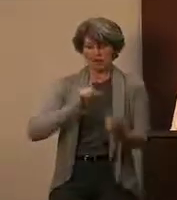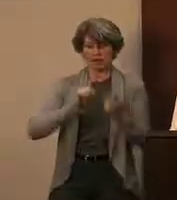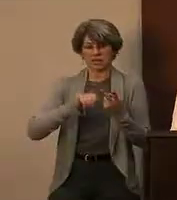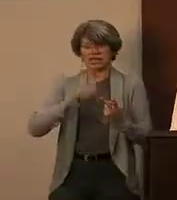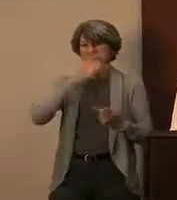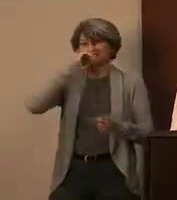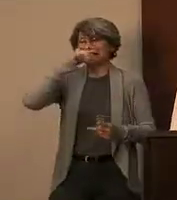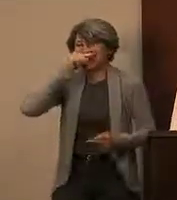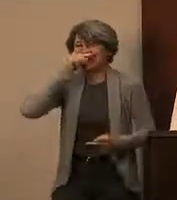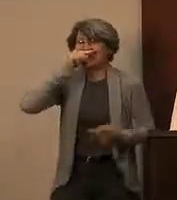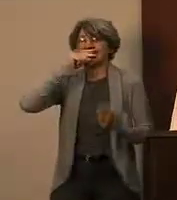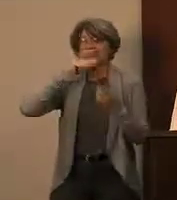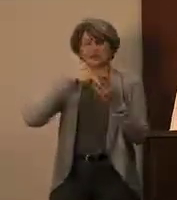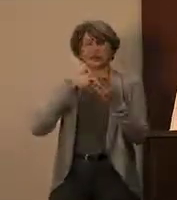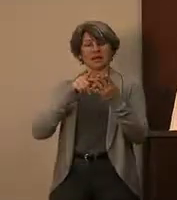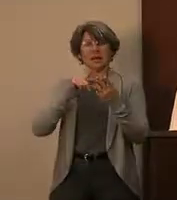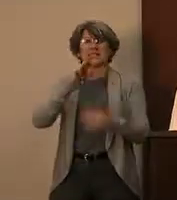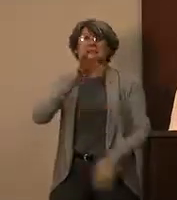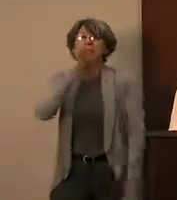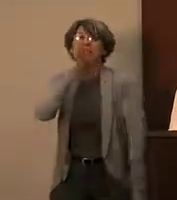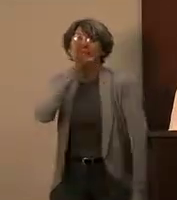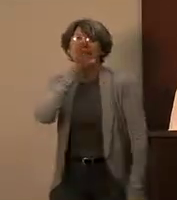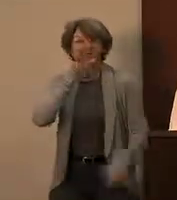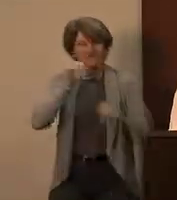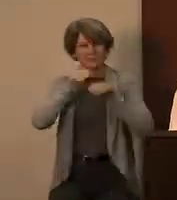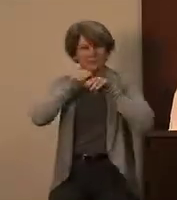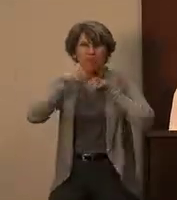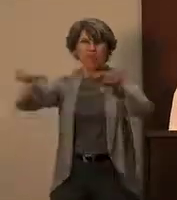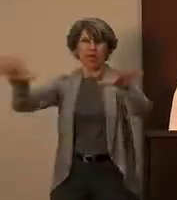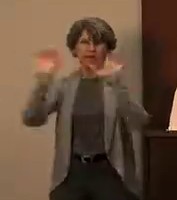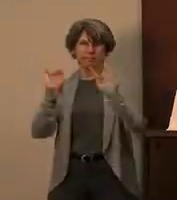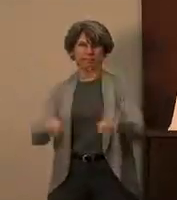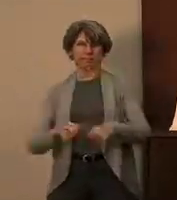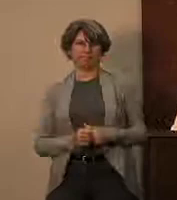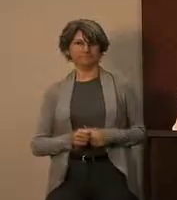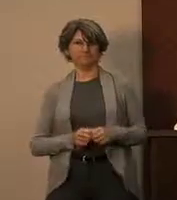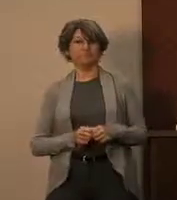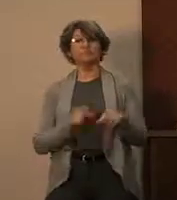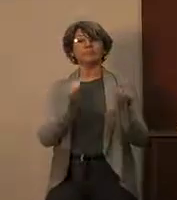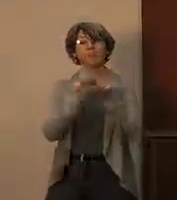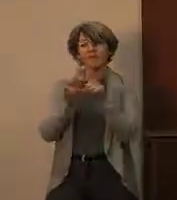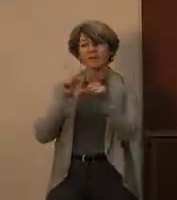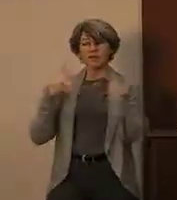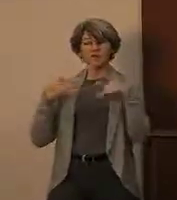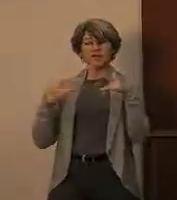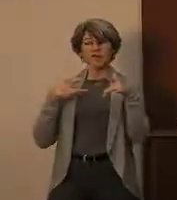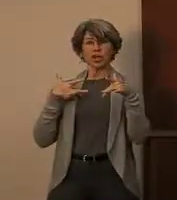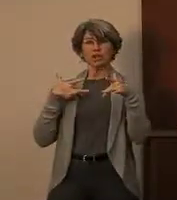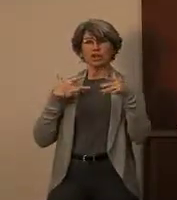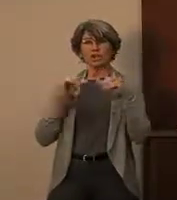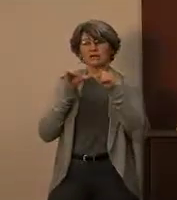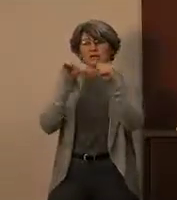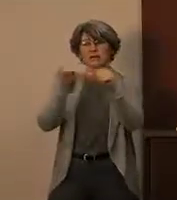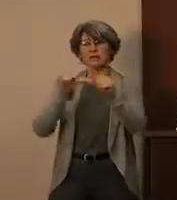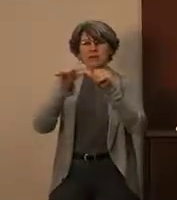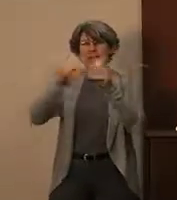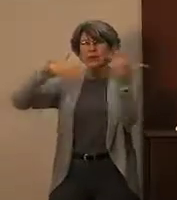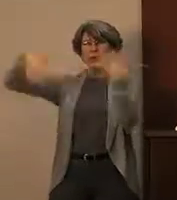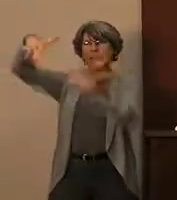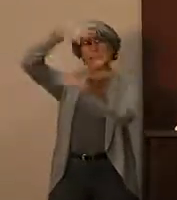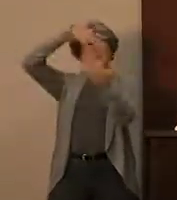the organism can be transmitted. Another thing that's very of much concern is it stays in the air for a long period of